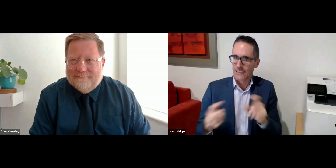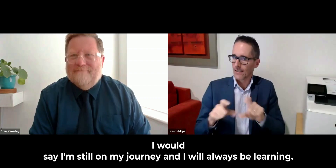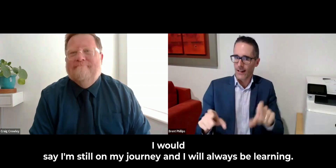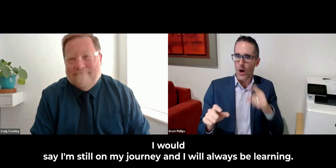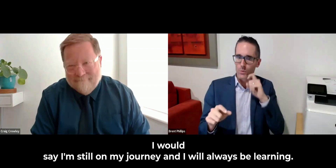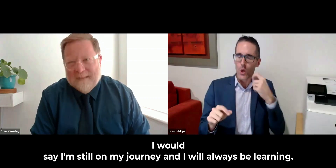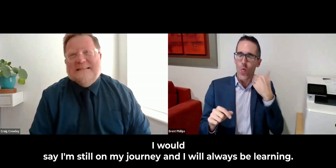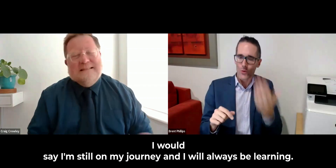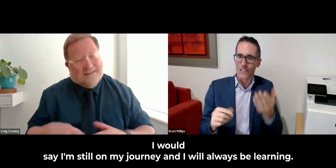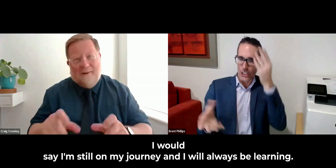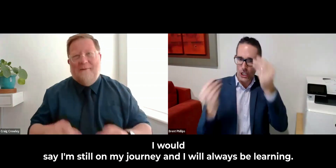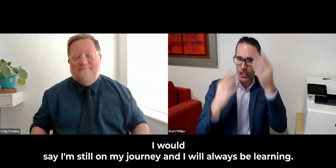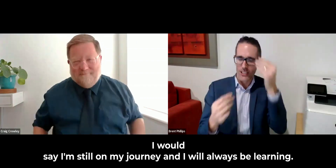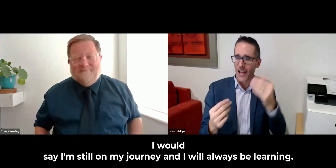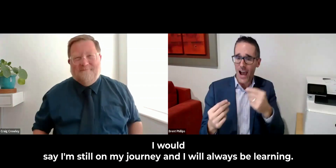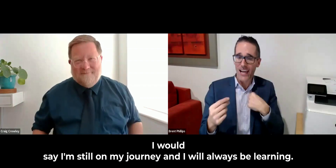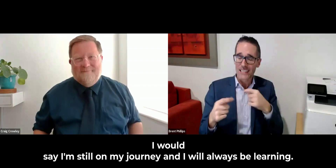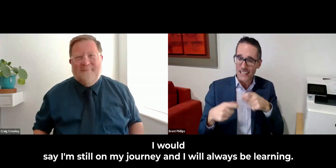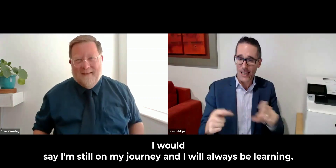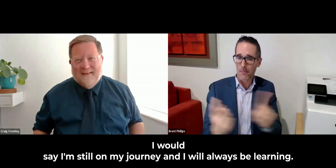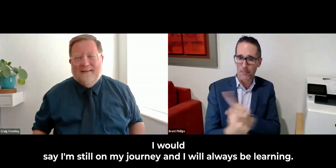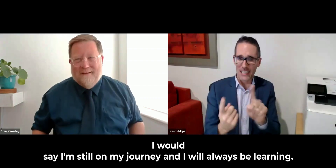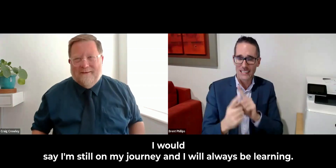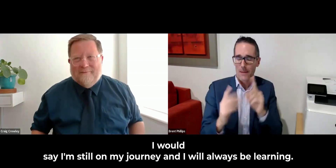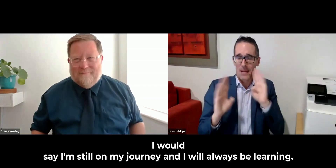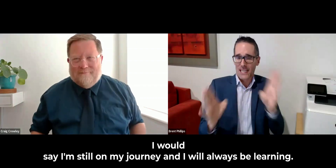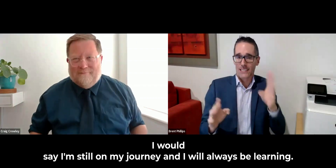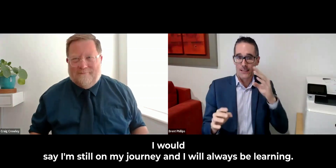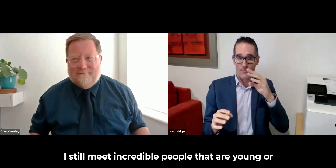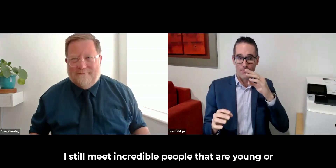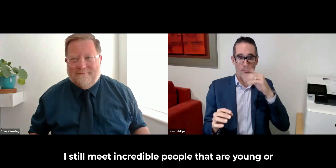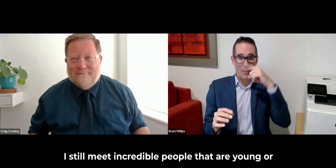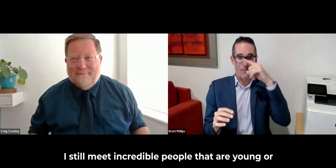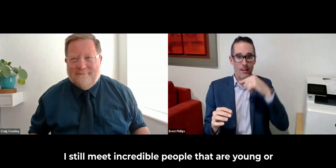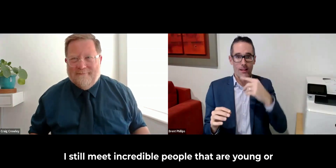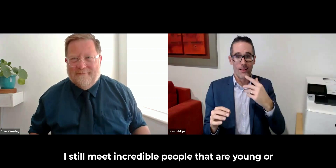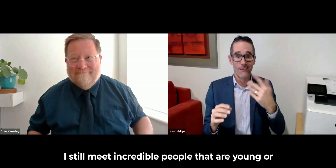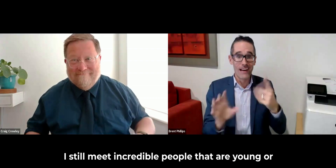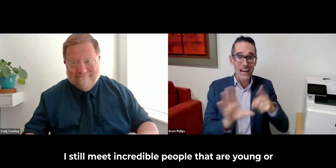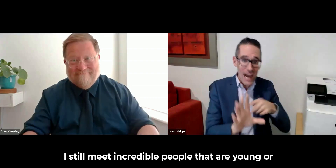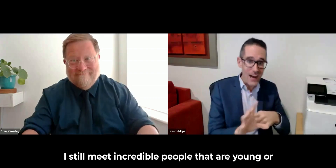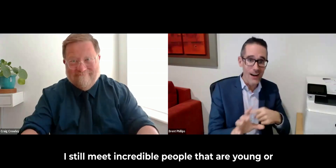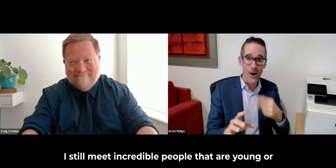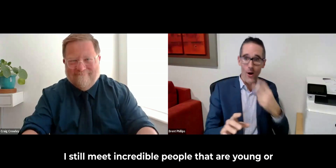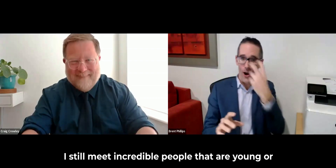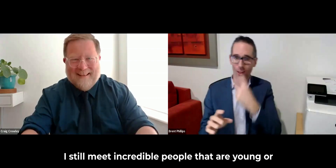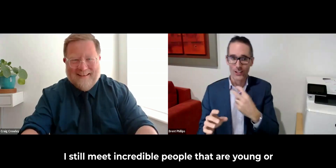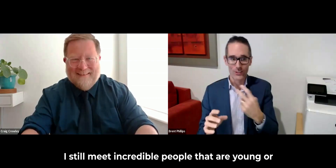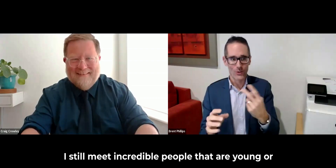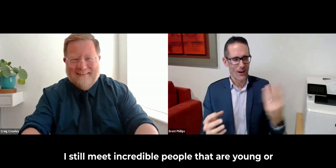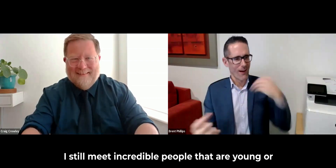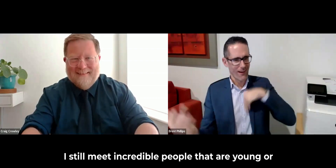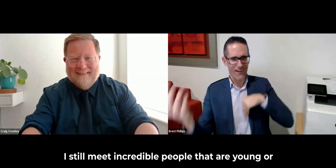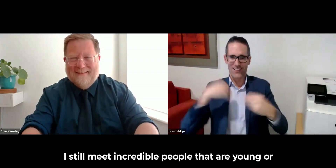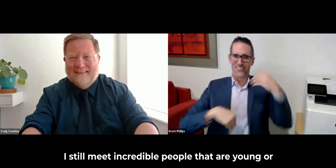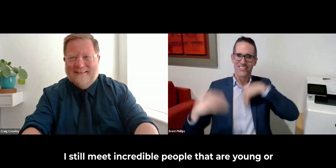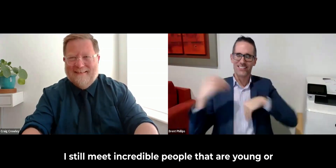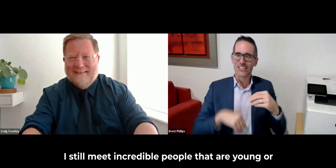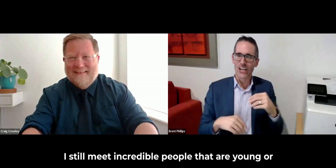I would say I'm still on my journey and I will always be learning. I still meet incredible people that are young